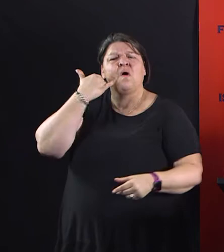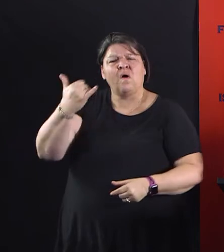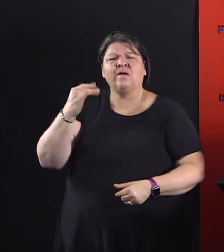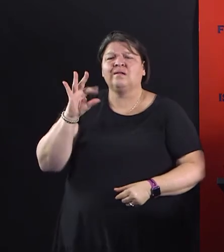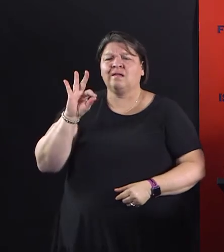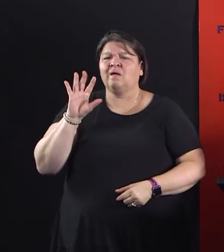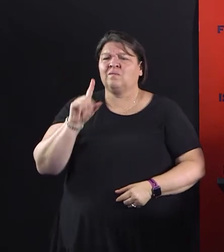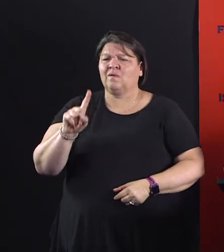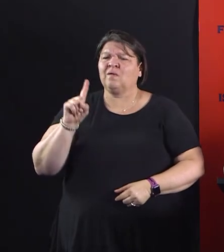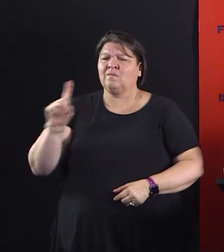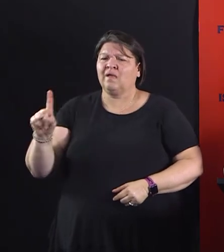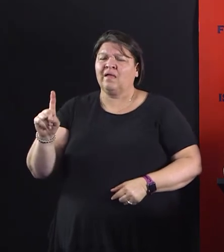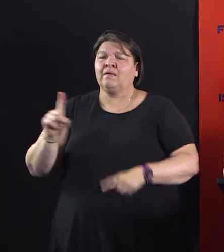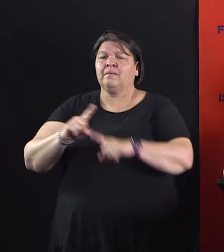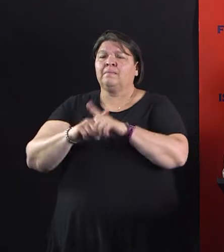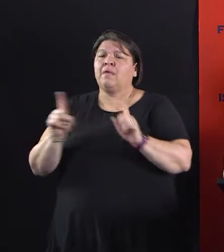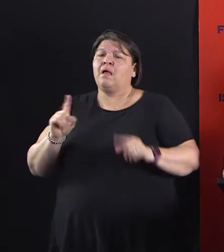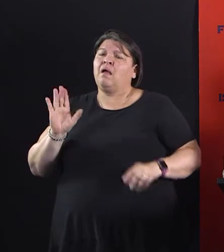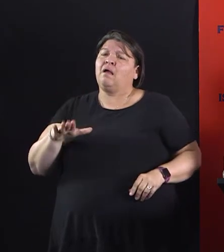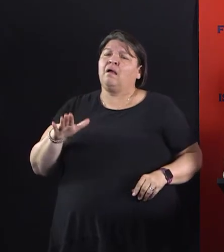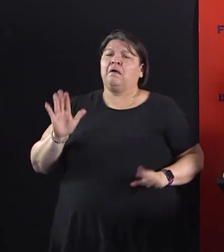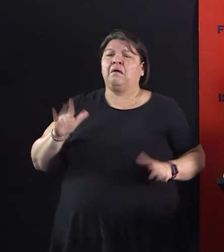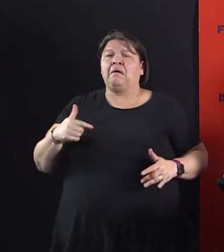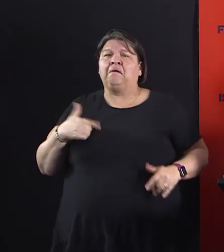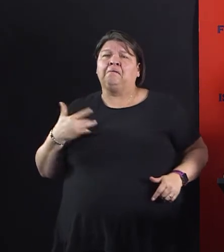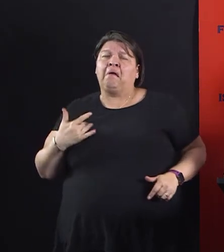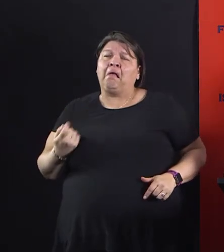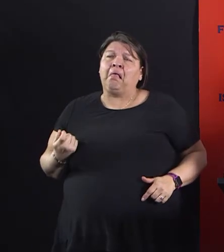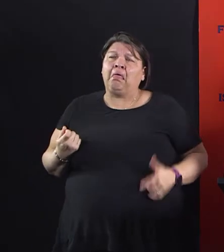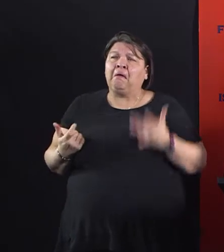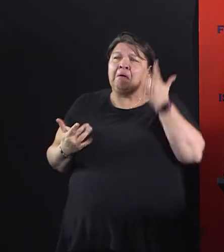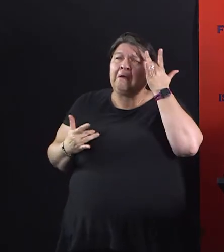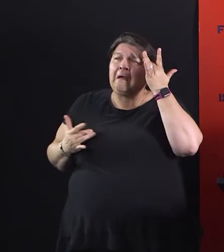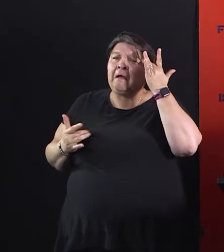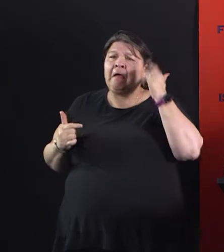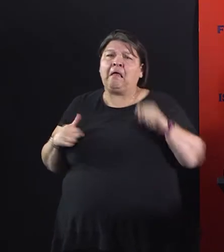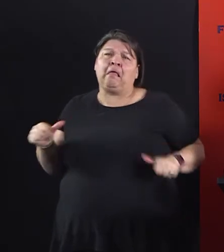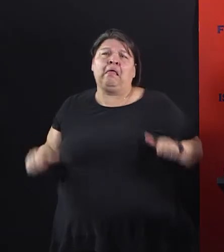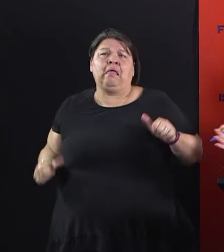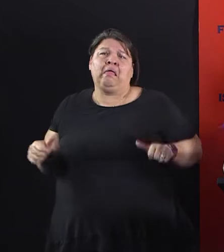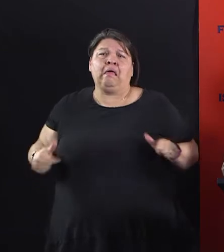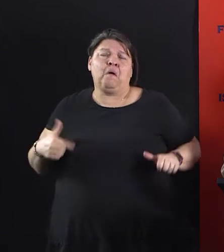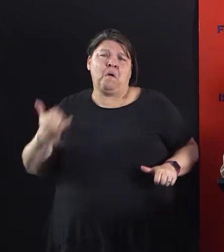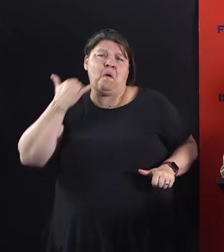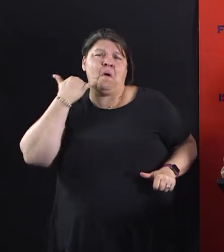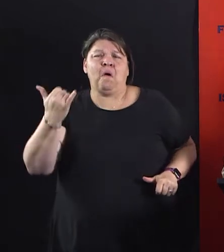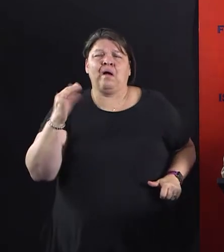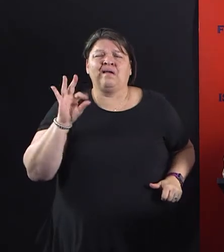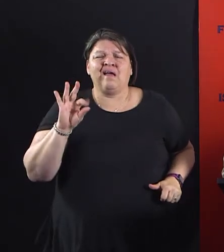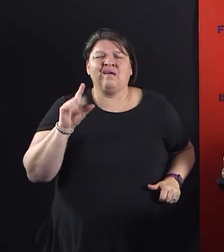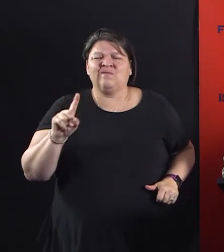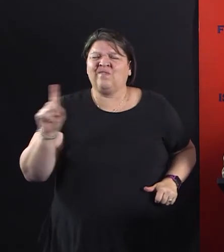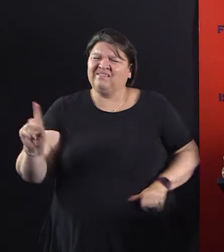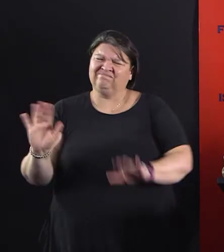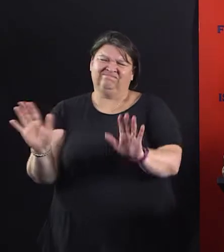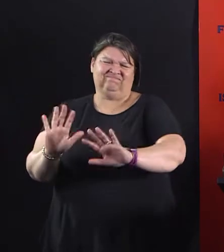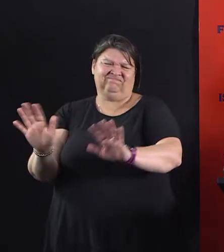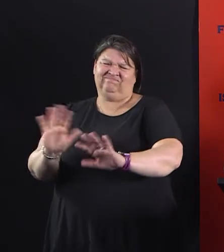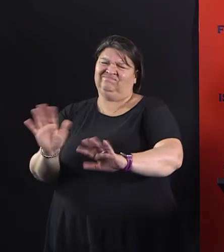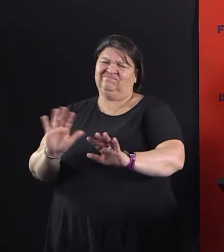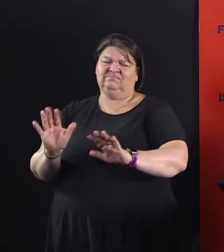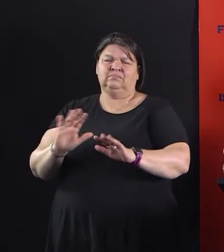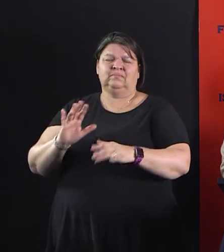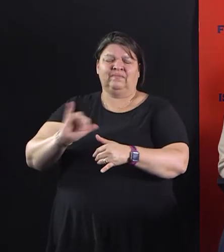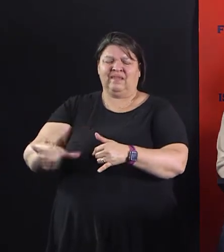call. Try to make one of the others. Daniel's going to translate. Sorry, Daniel. It's okay, Mayor. I went right on through. We're so used to doing these separate. We